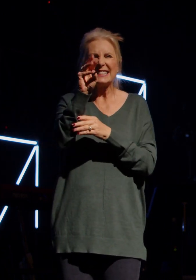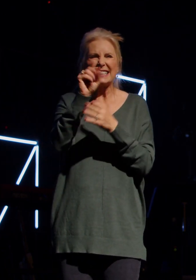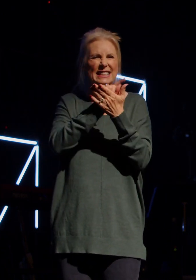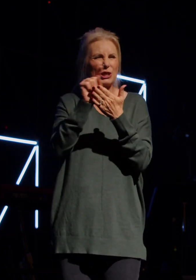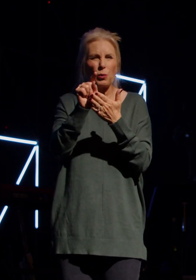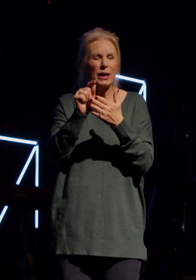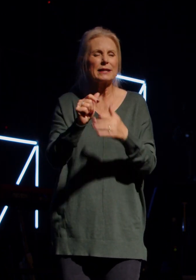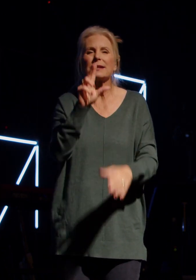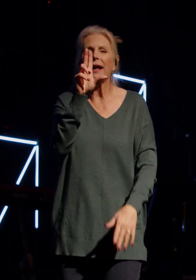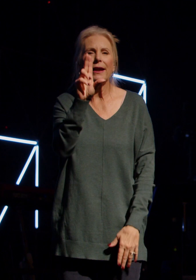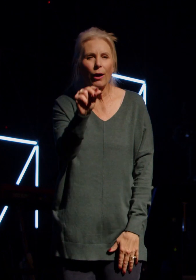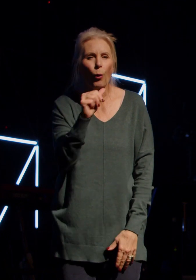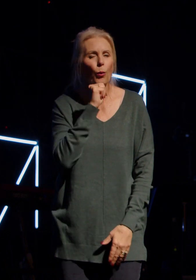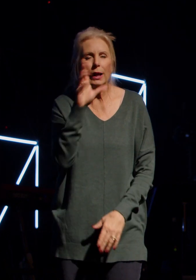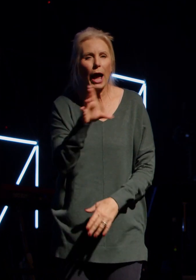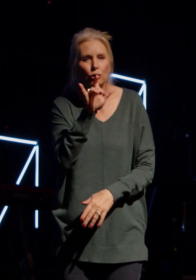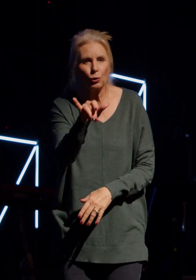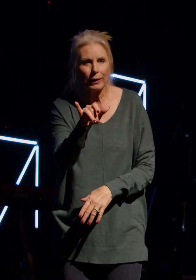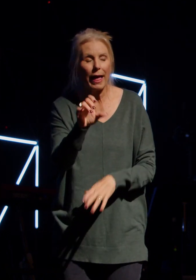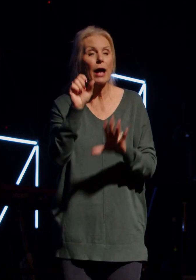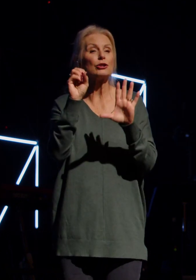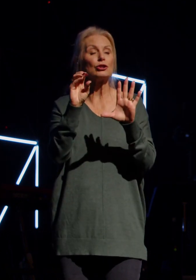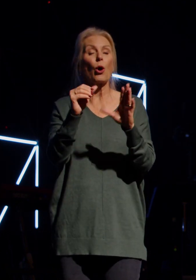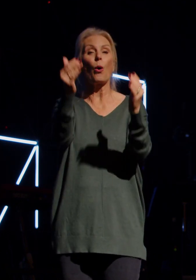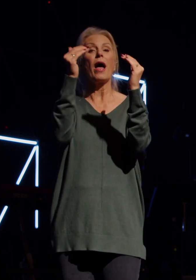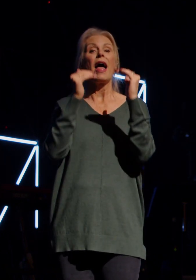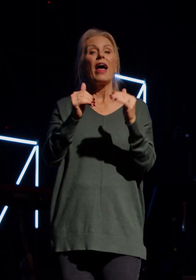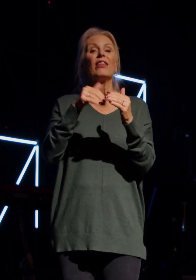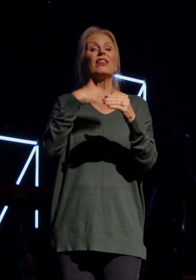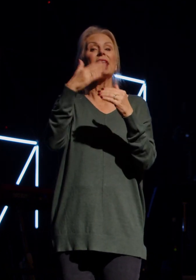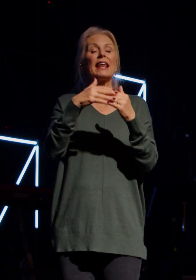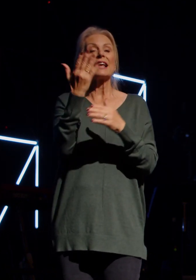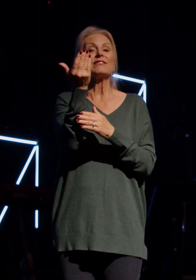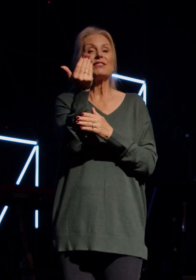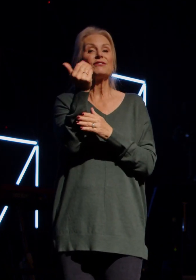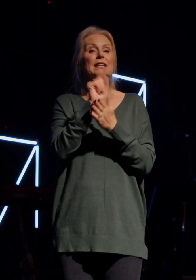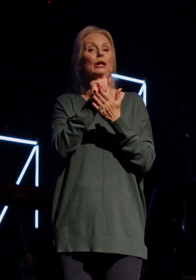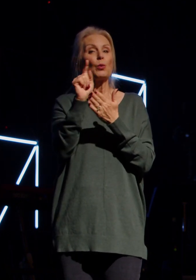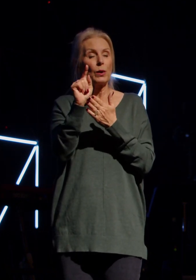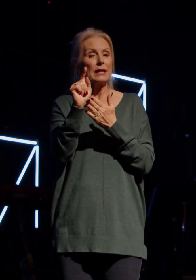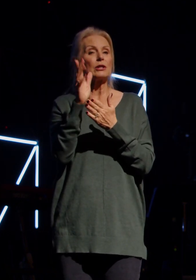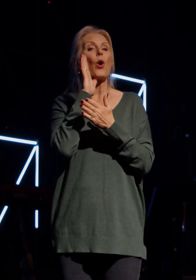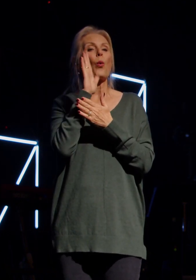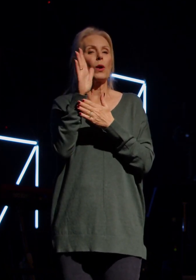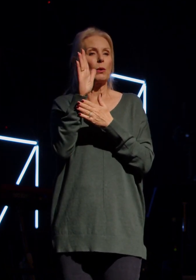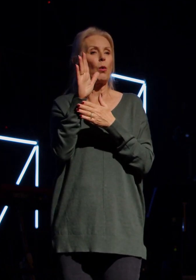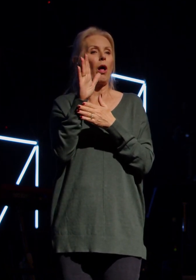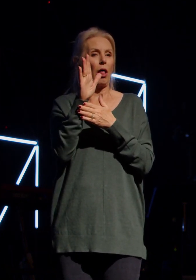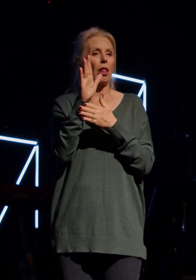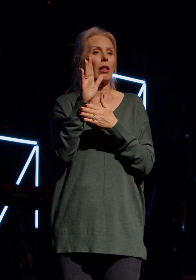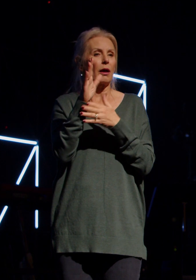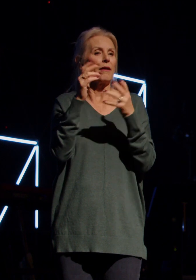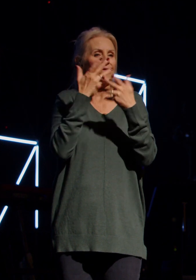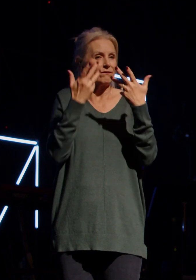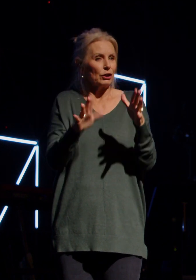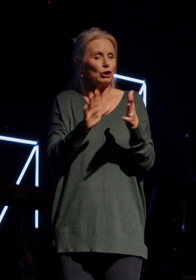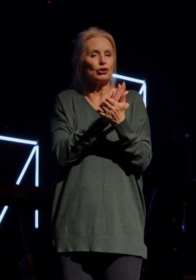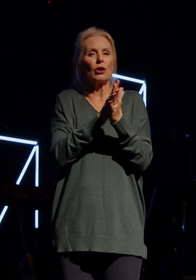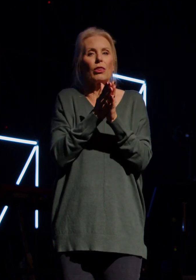go through the book. We're not going to do that. We're actually going to take the next 15 weeks to go through the book of Mark, one chapter a